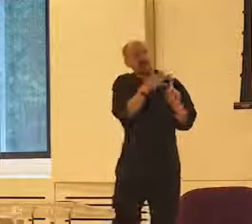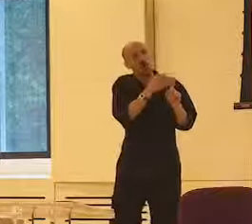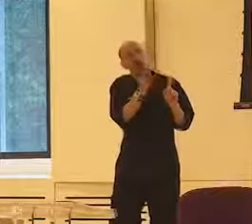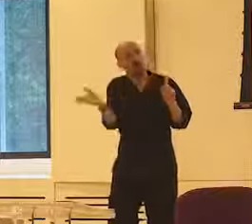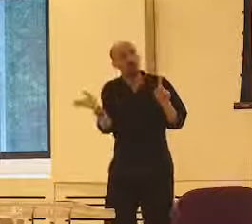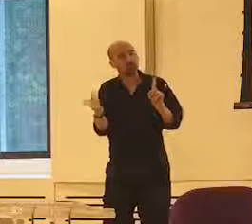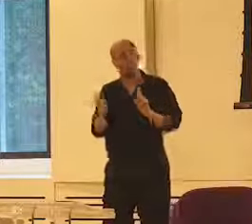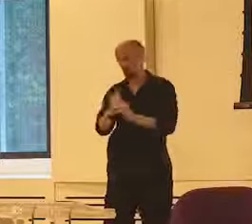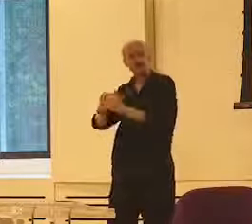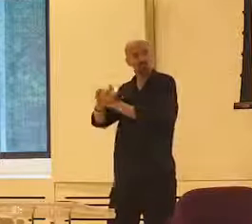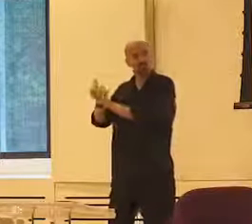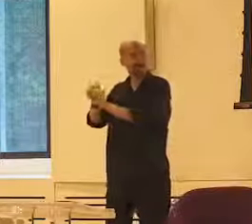answer.